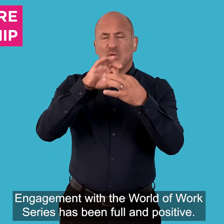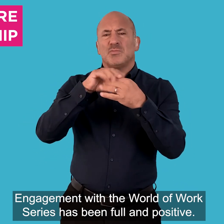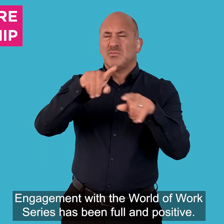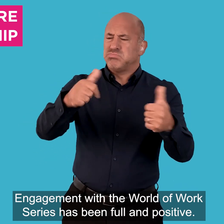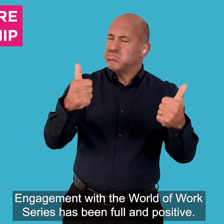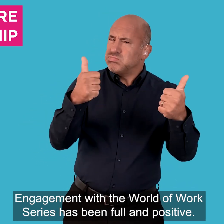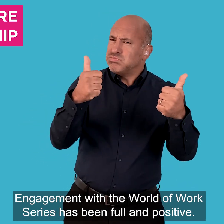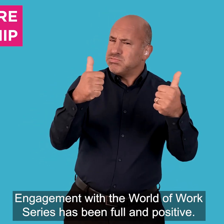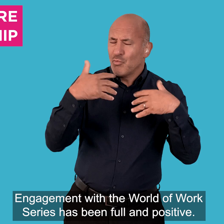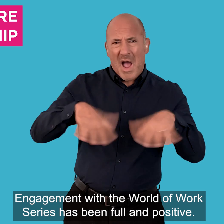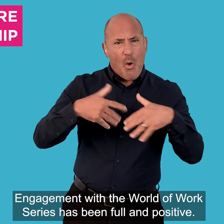been full and positive.